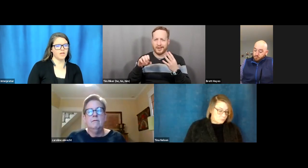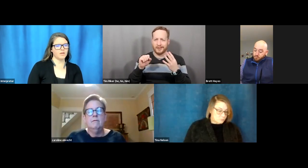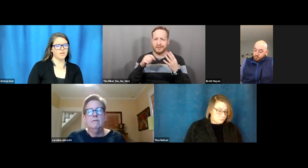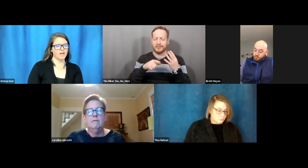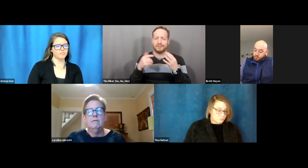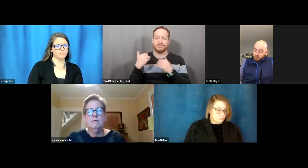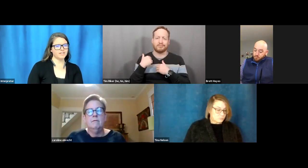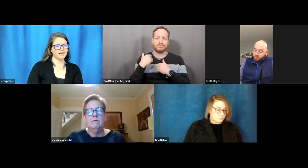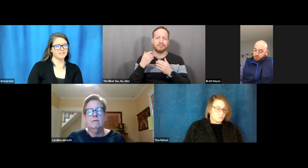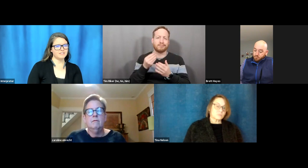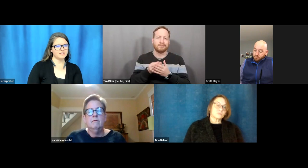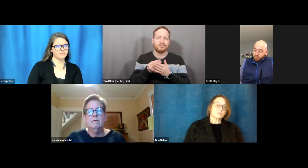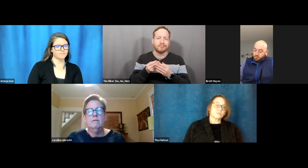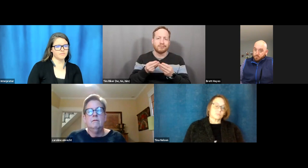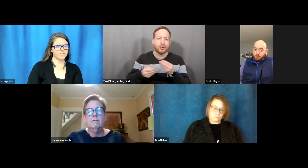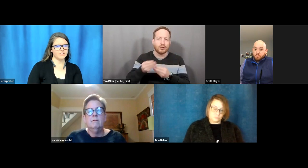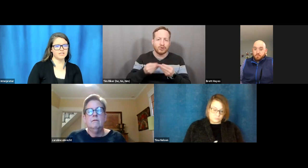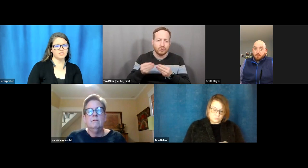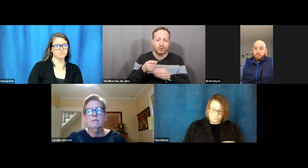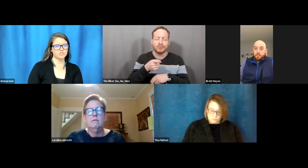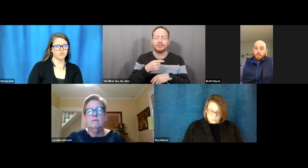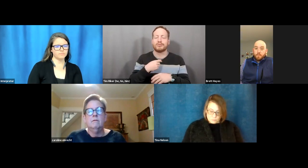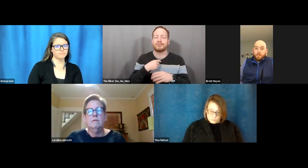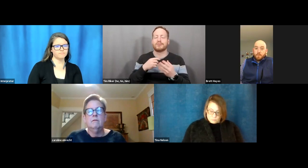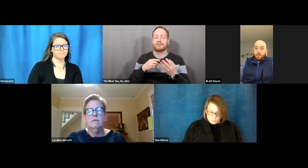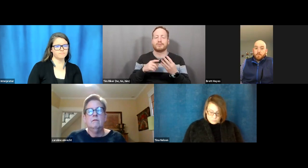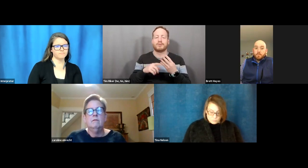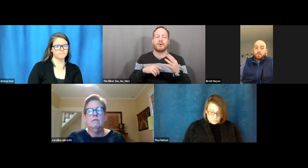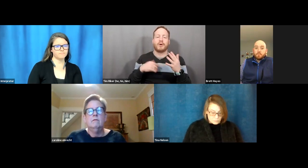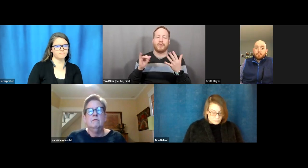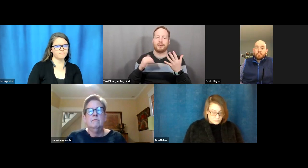And we have Brett Hayes. He is the treasurer.